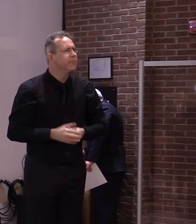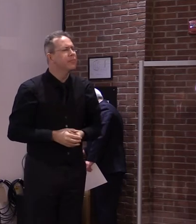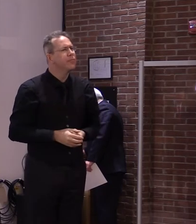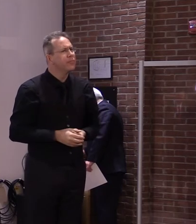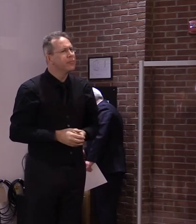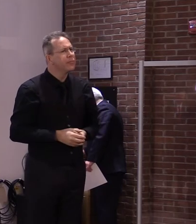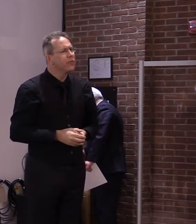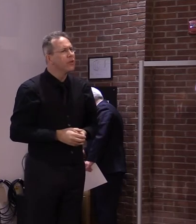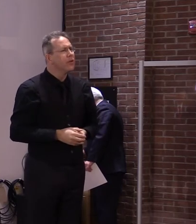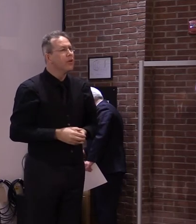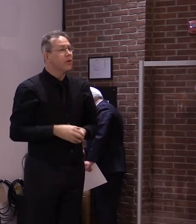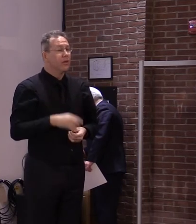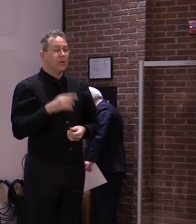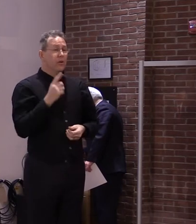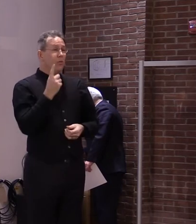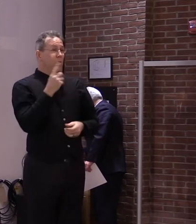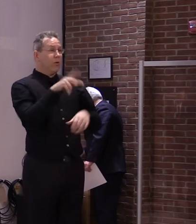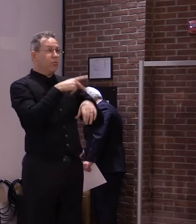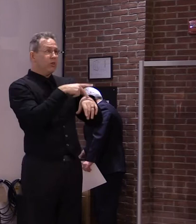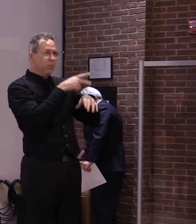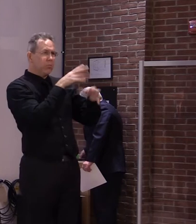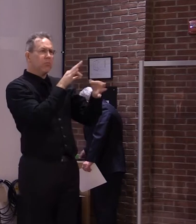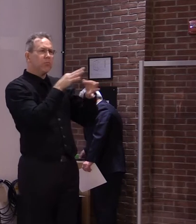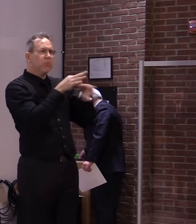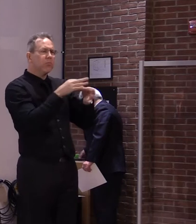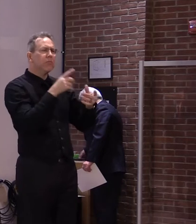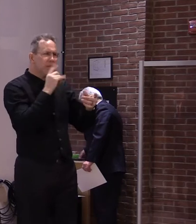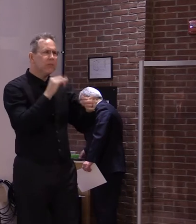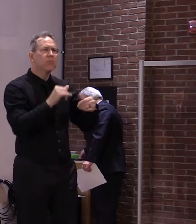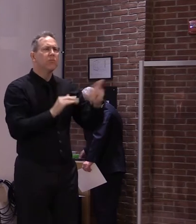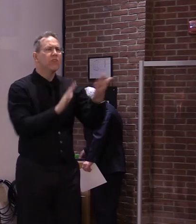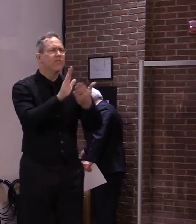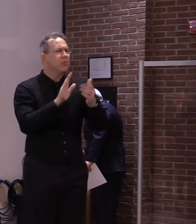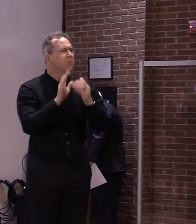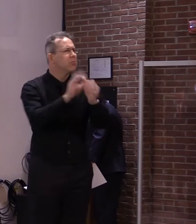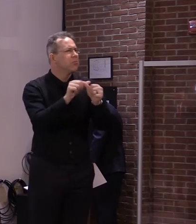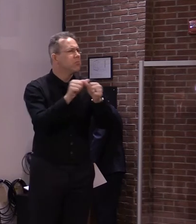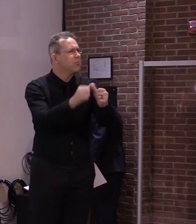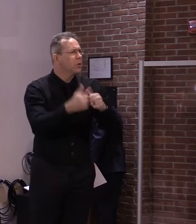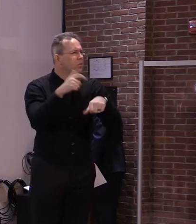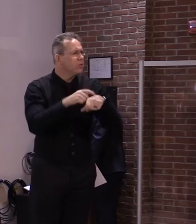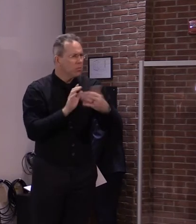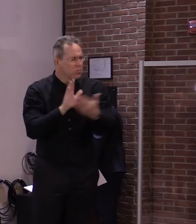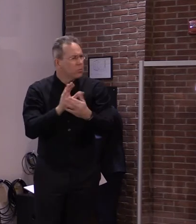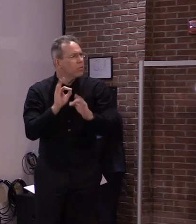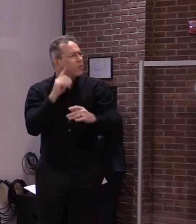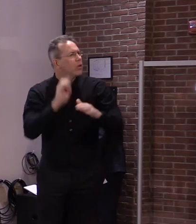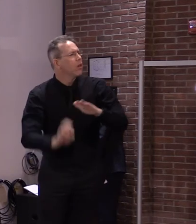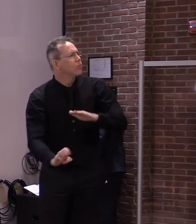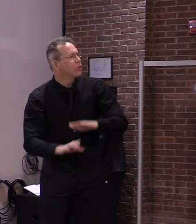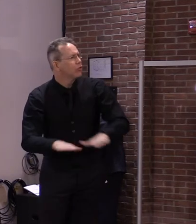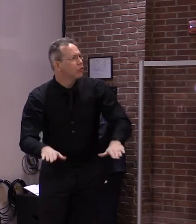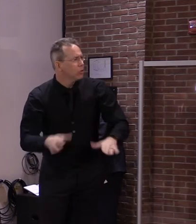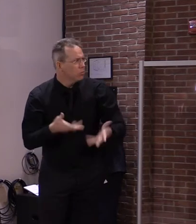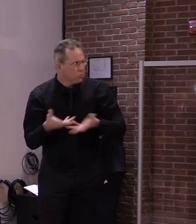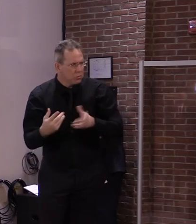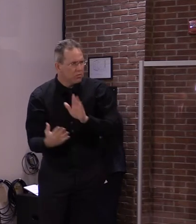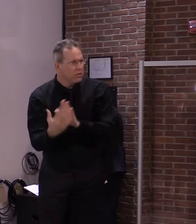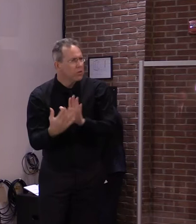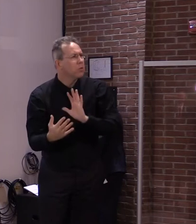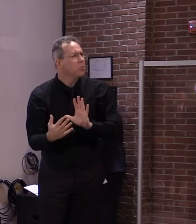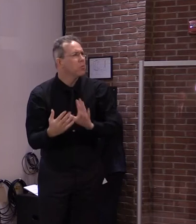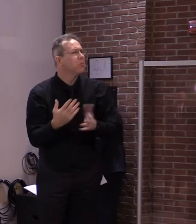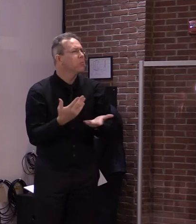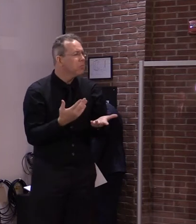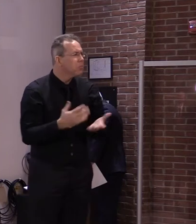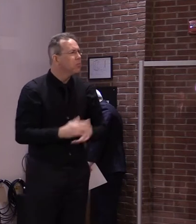all year we did close our middle school for three days before thanksgiving because of code case these students filed their short-term closure